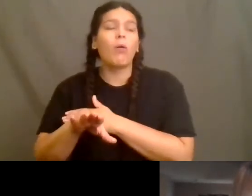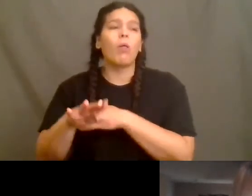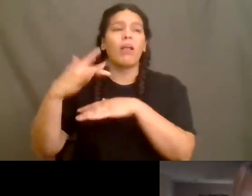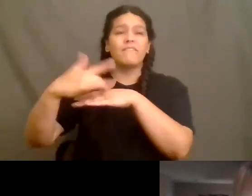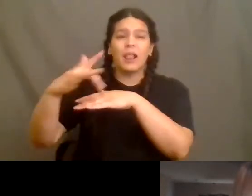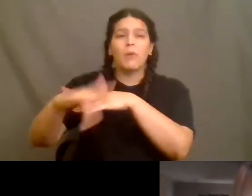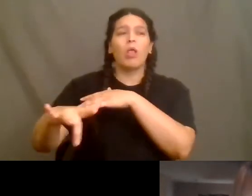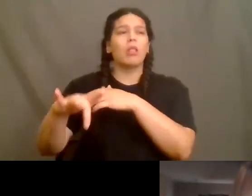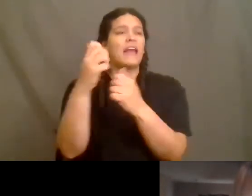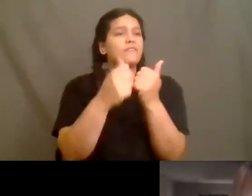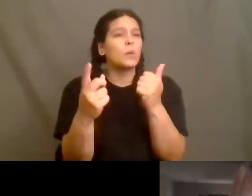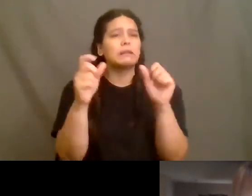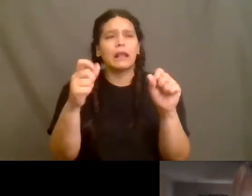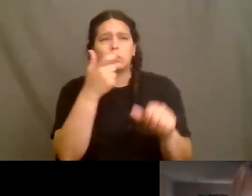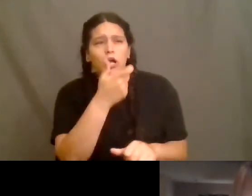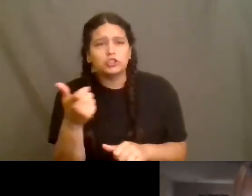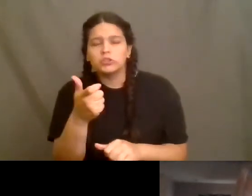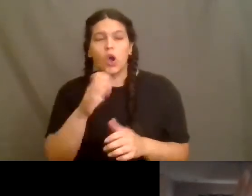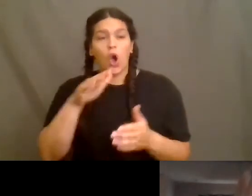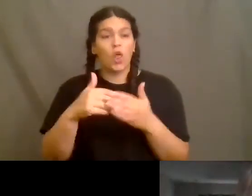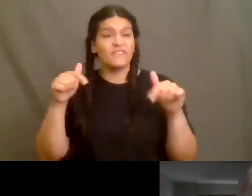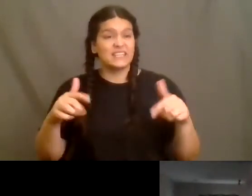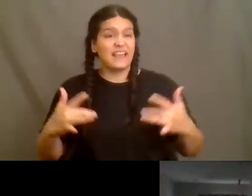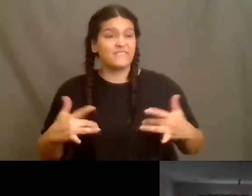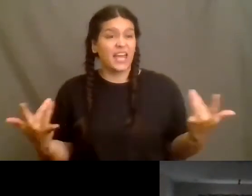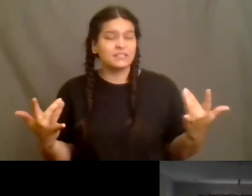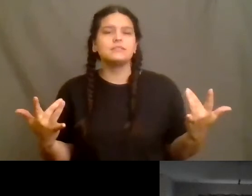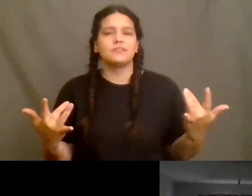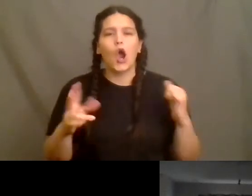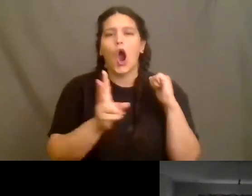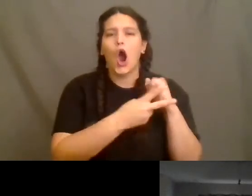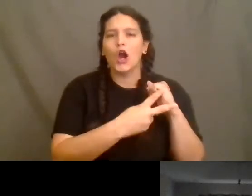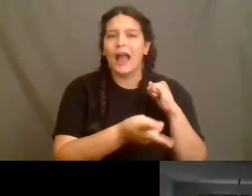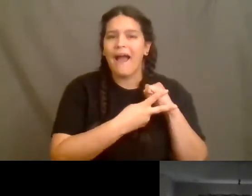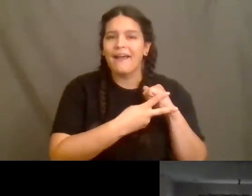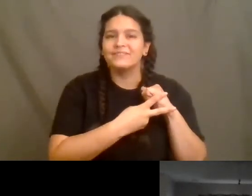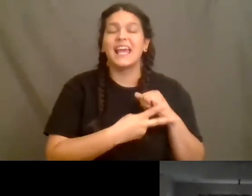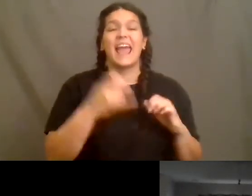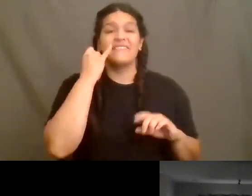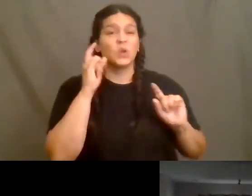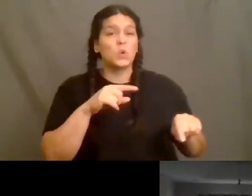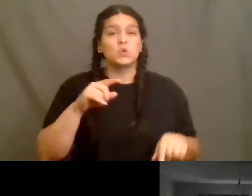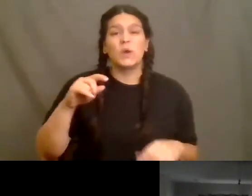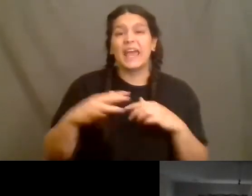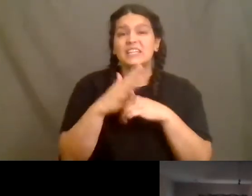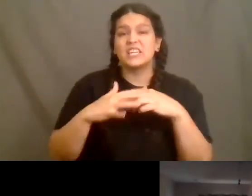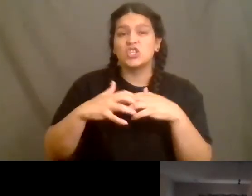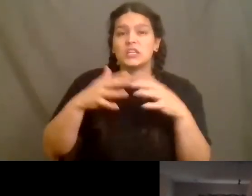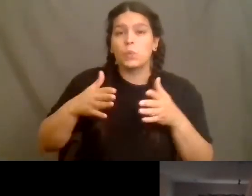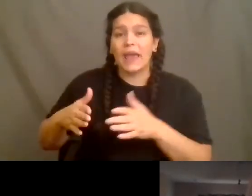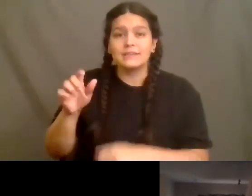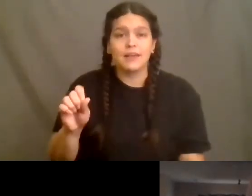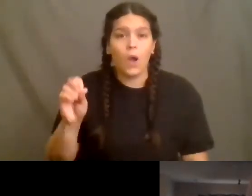to everyone. All of these events are archived. So if you go to indigenousways.org at the virtual